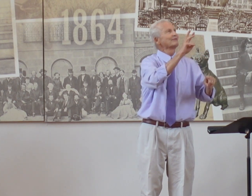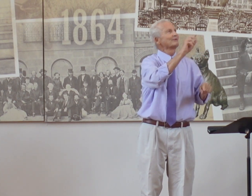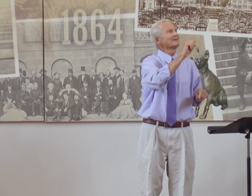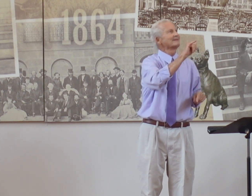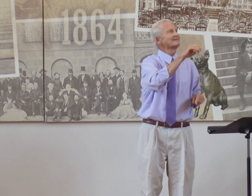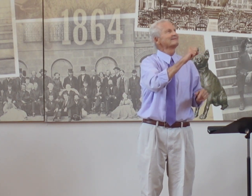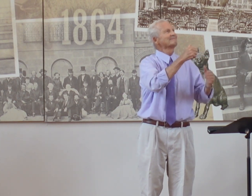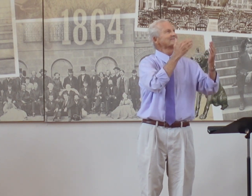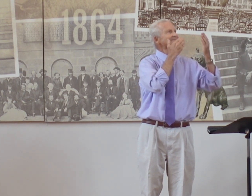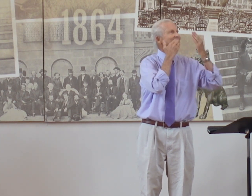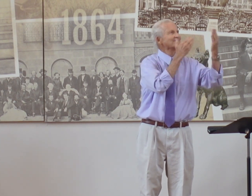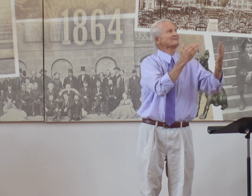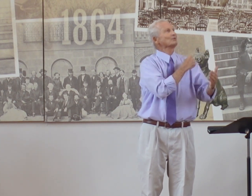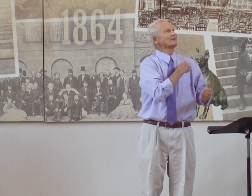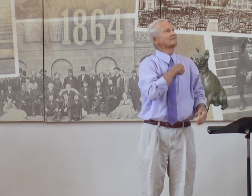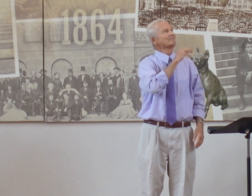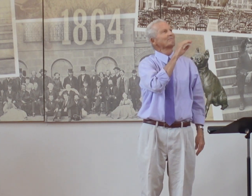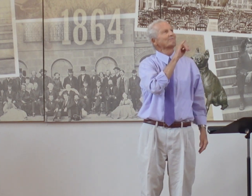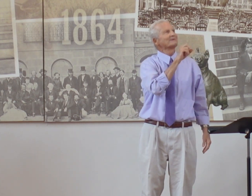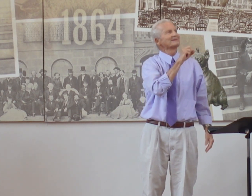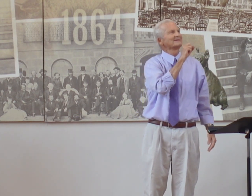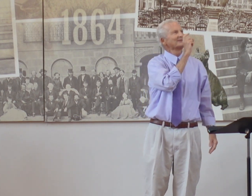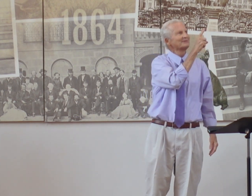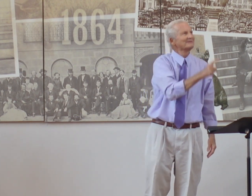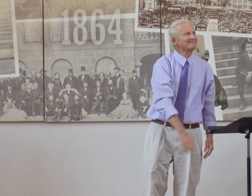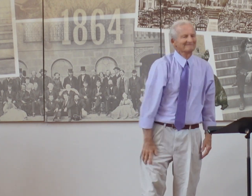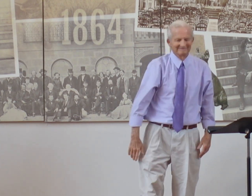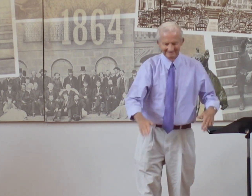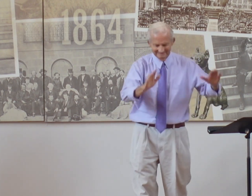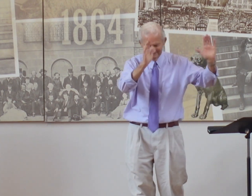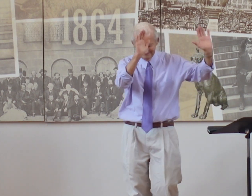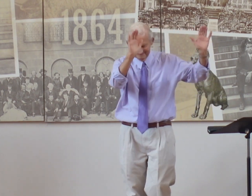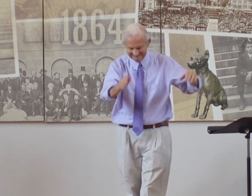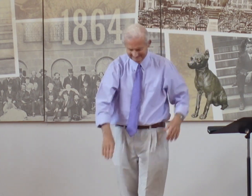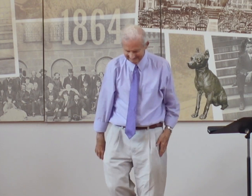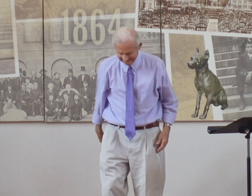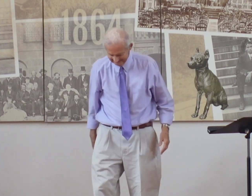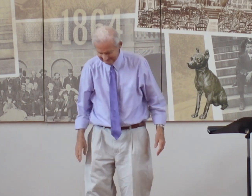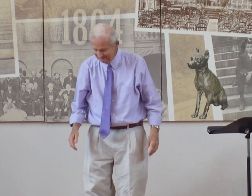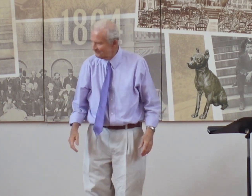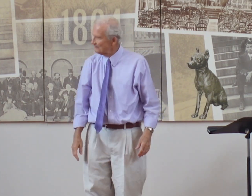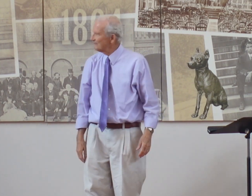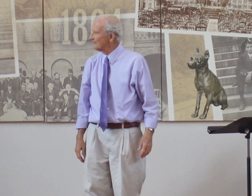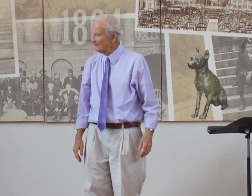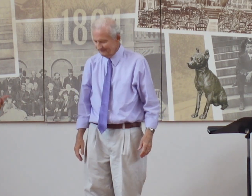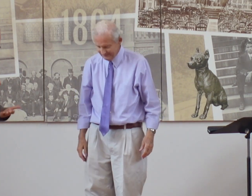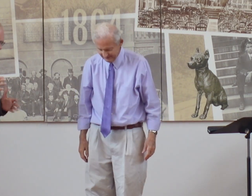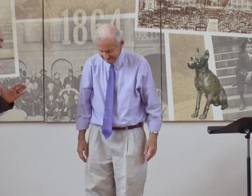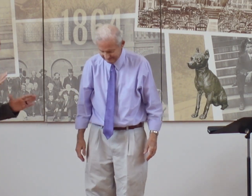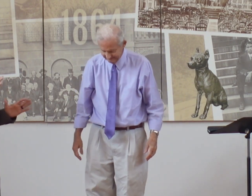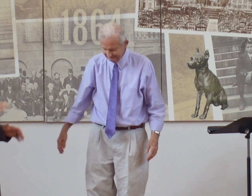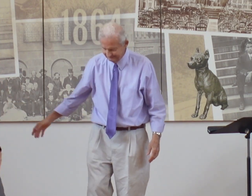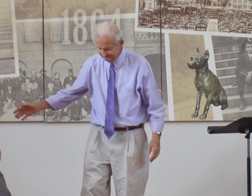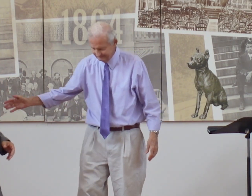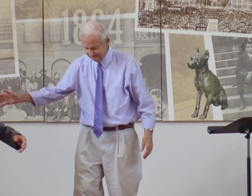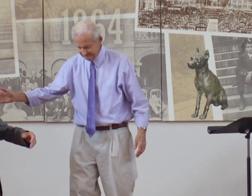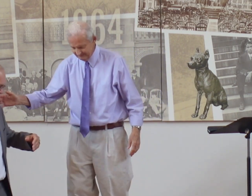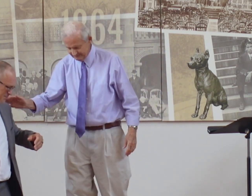in so many ways. So thank you, Nancy. We miss you.